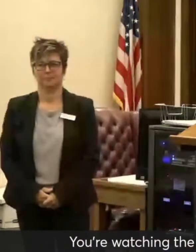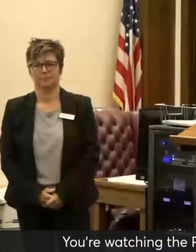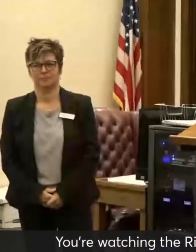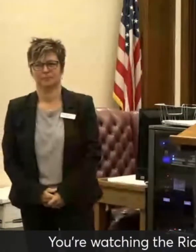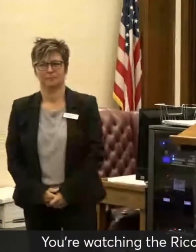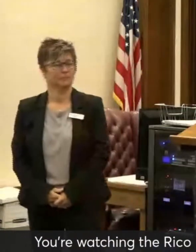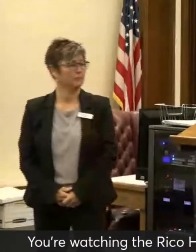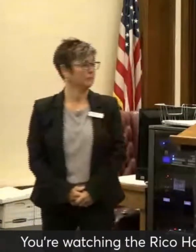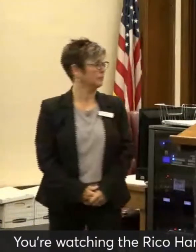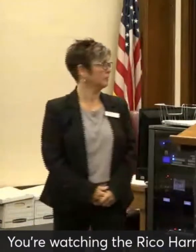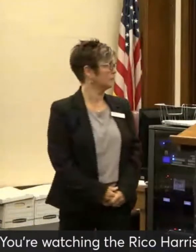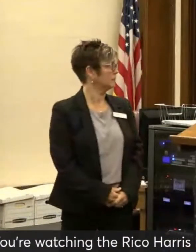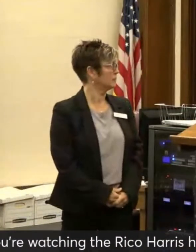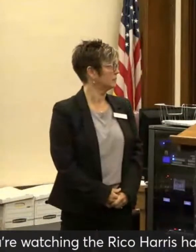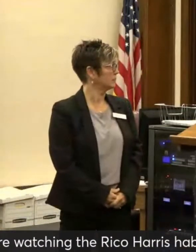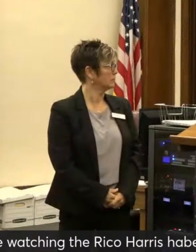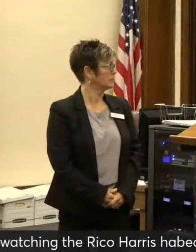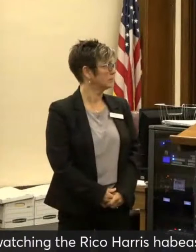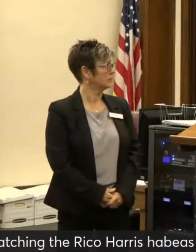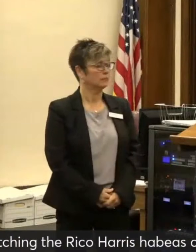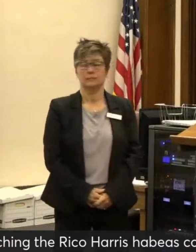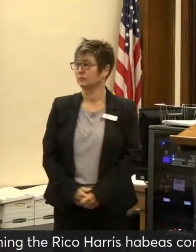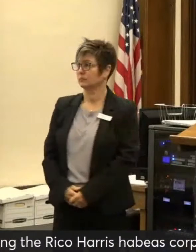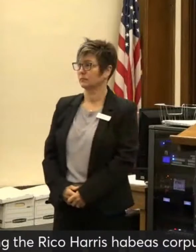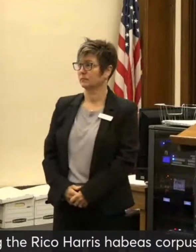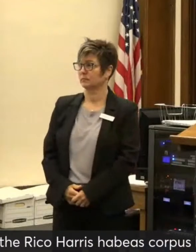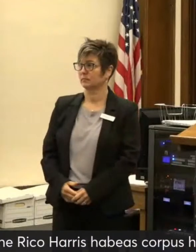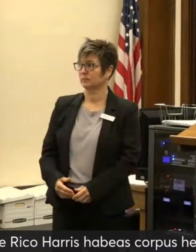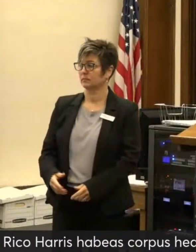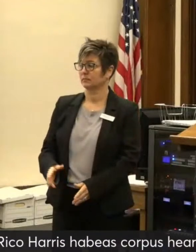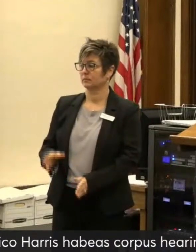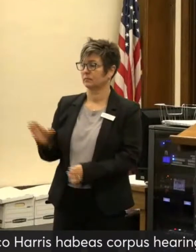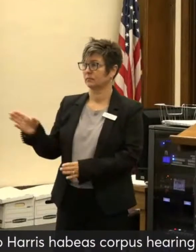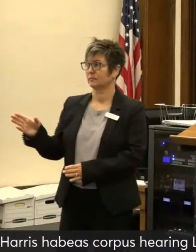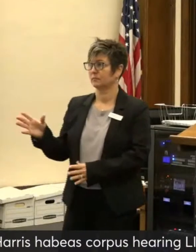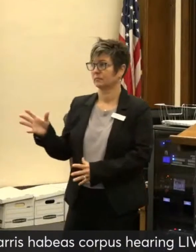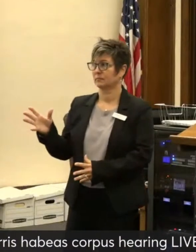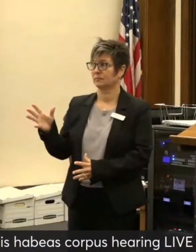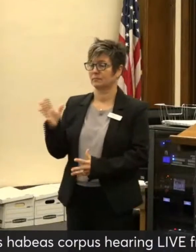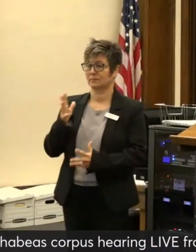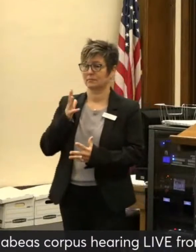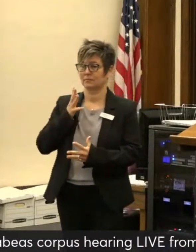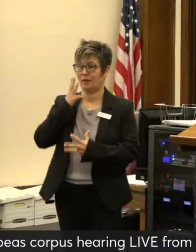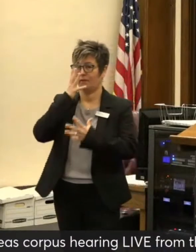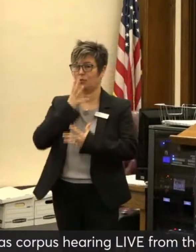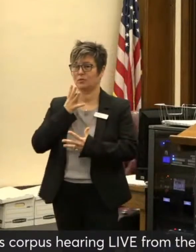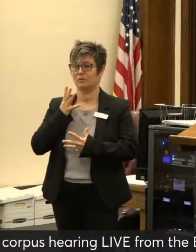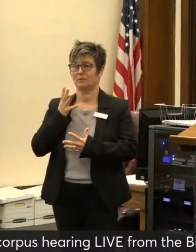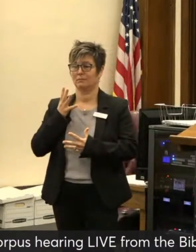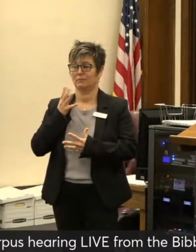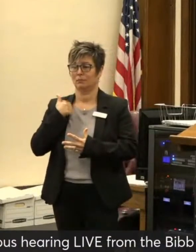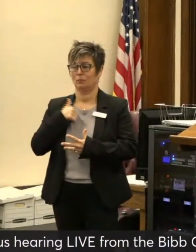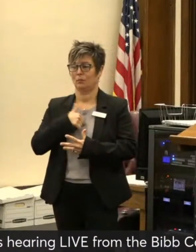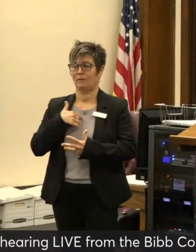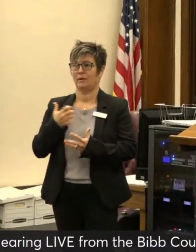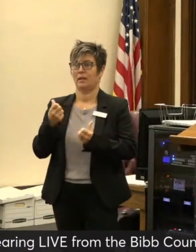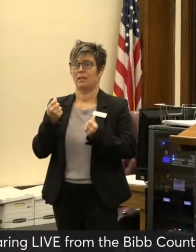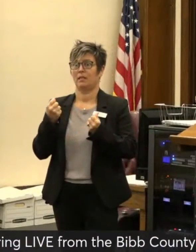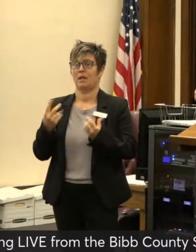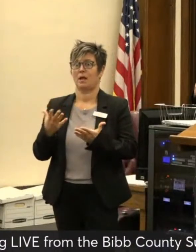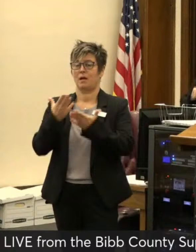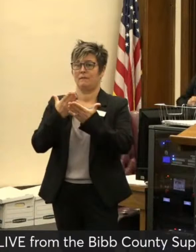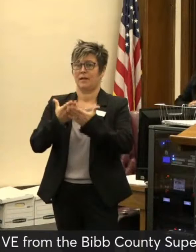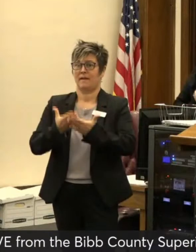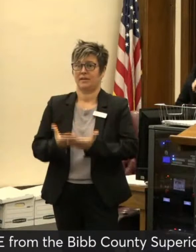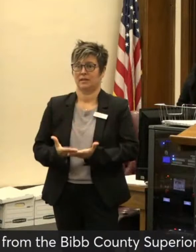Do you want to? I can. We do unfortunately have a lot of documentary evidence to tender and